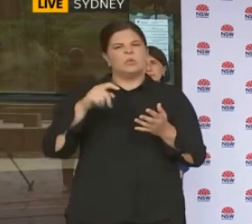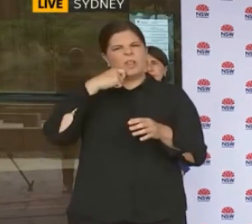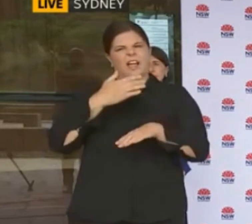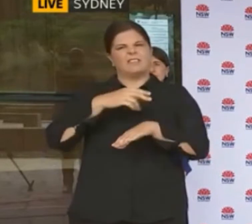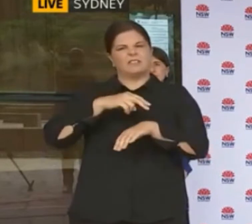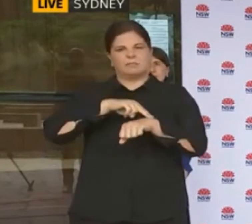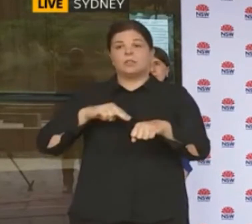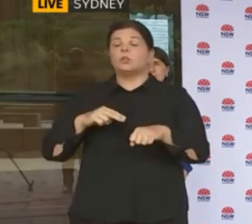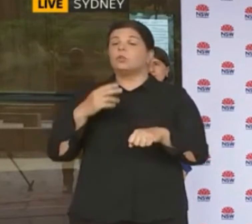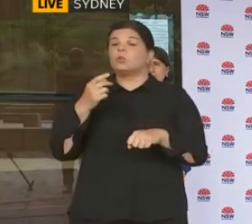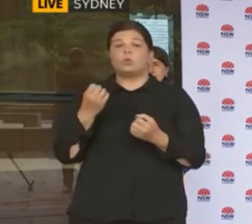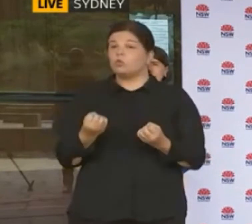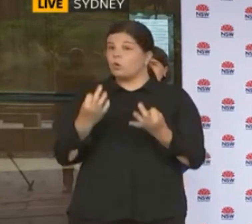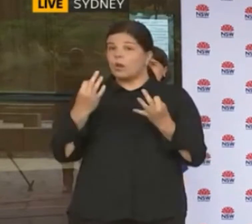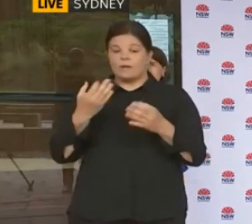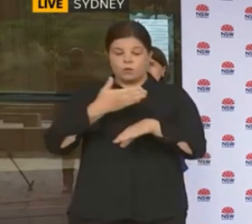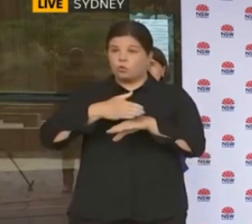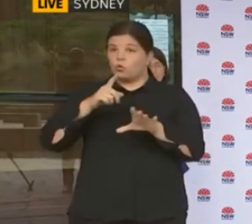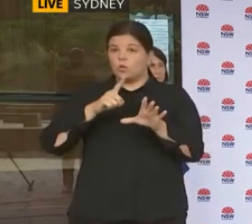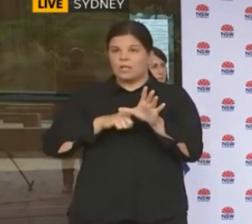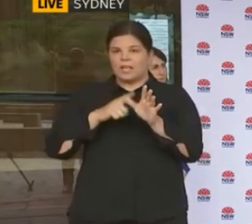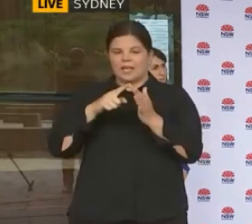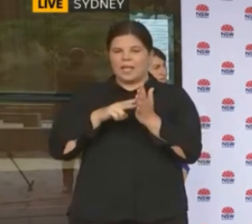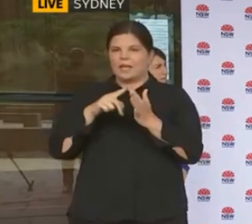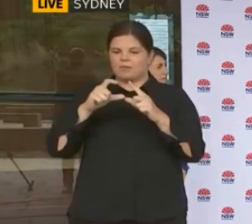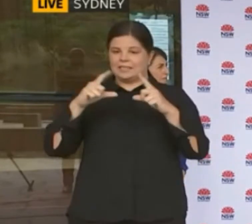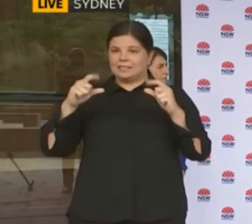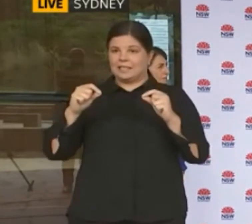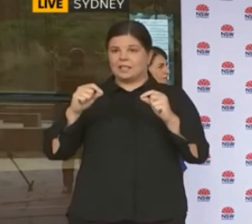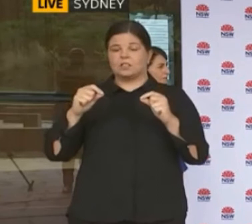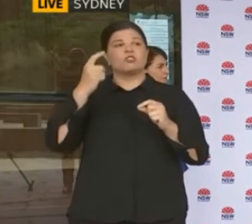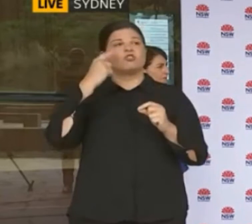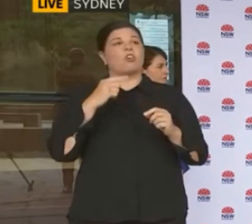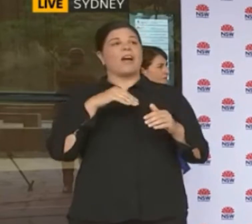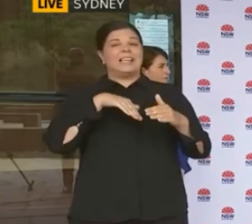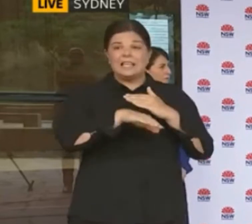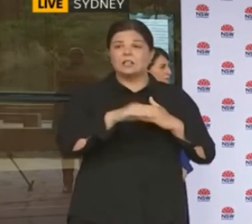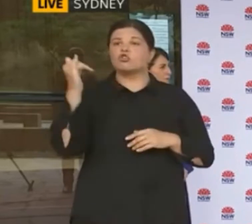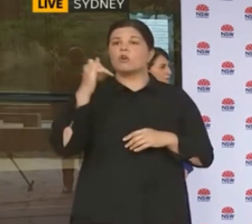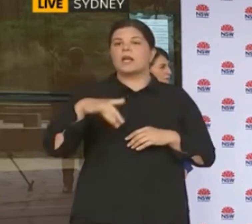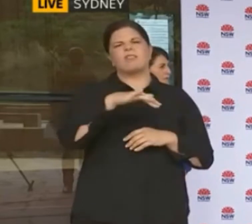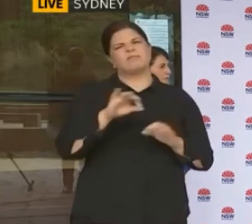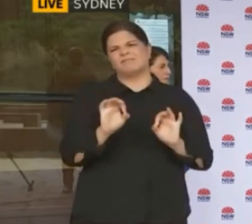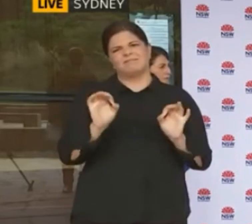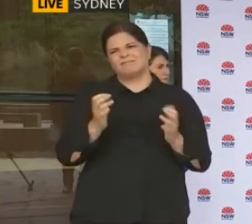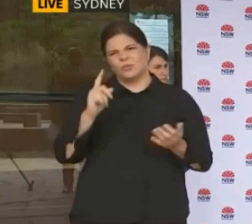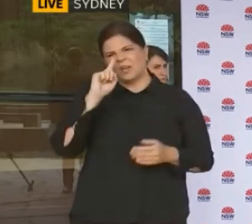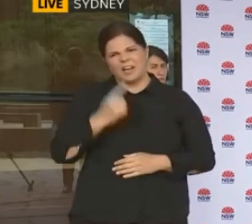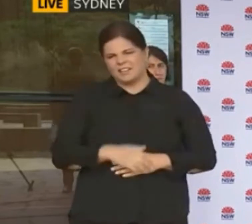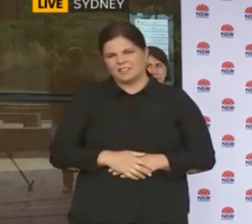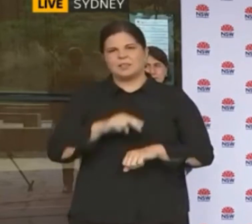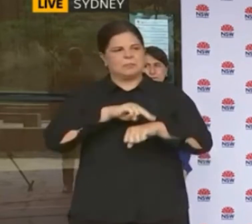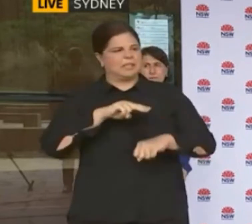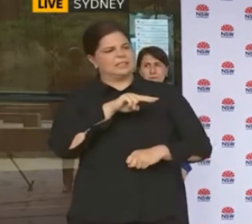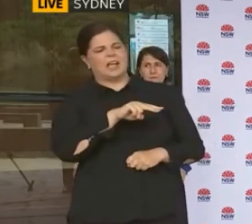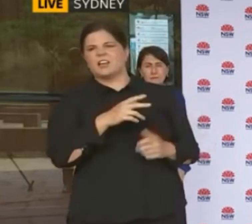don't have a New Year's Eve pass, do not go and try and get into the green zone. police officers will be equipped with